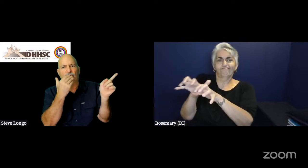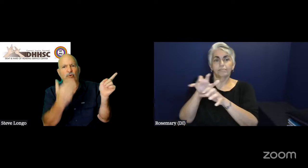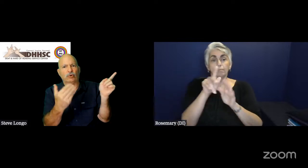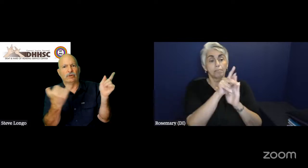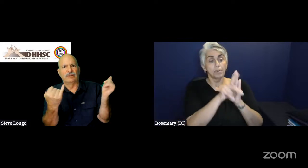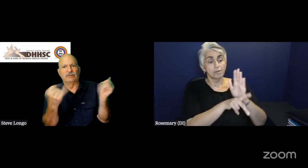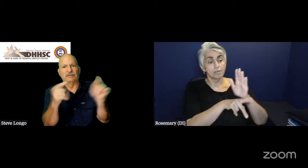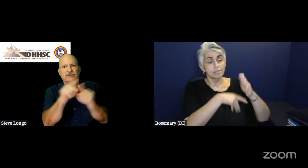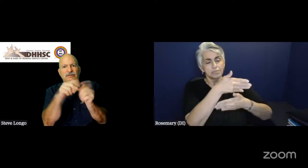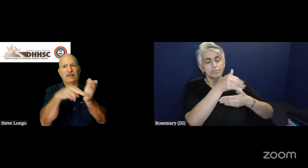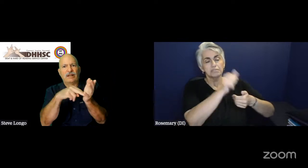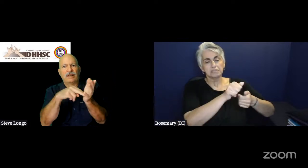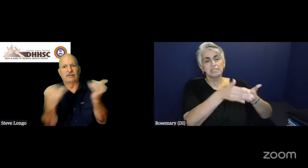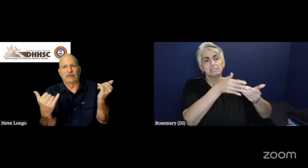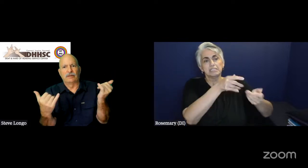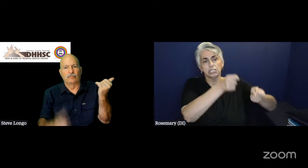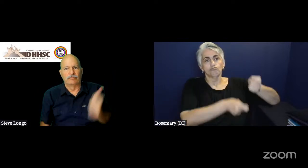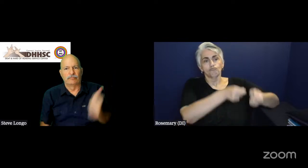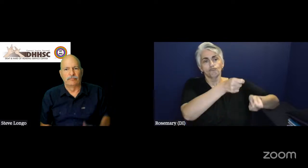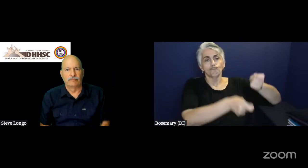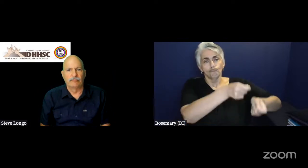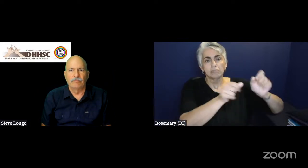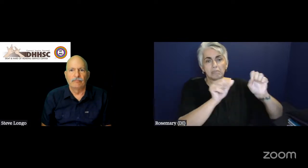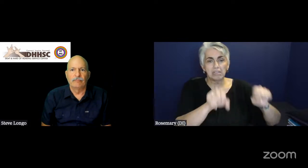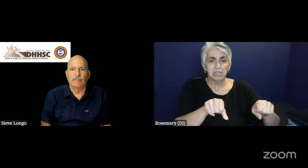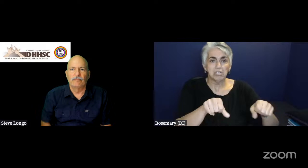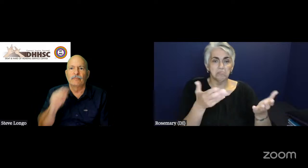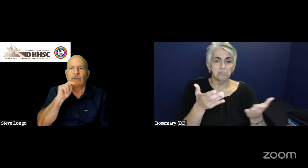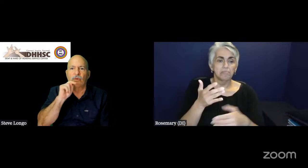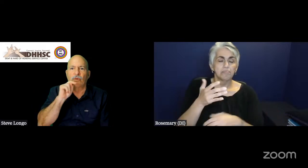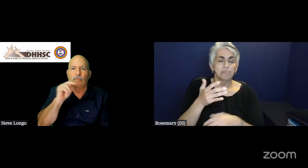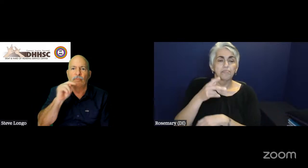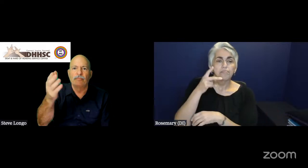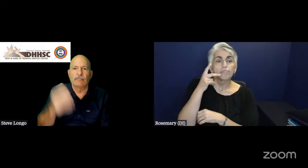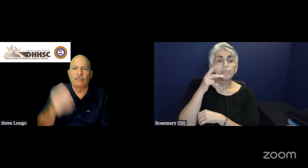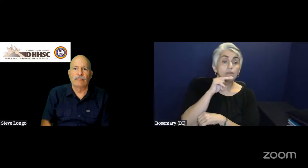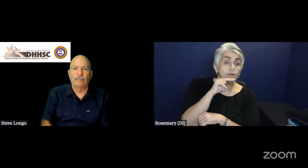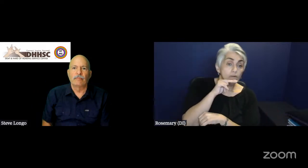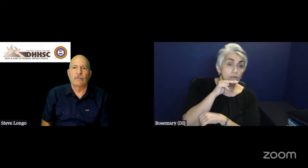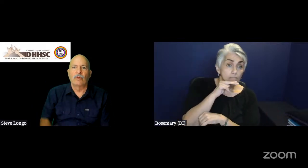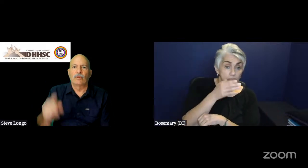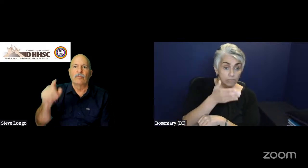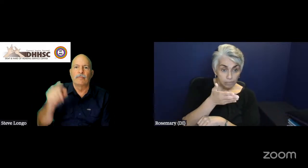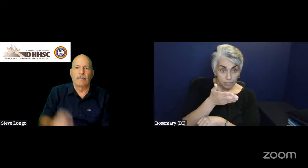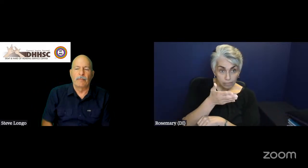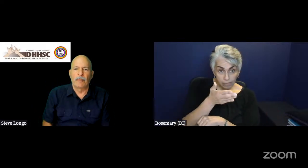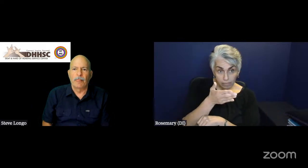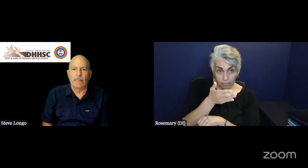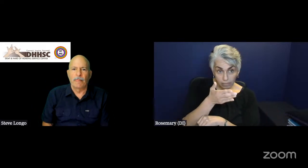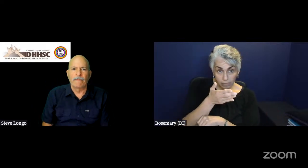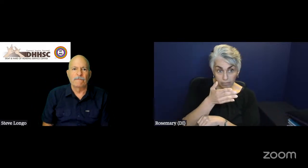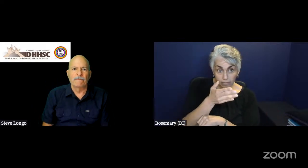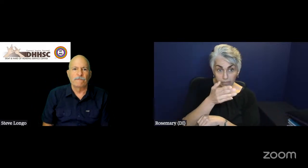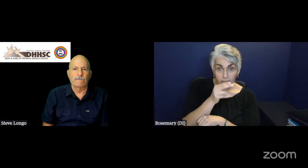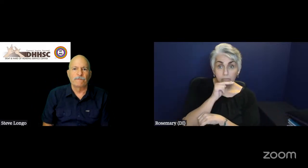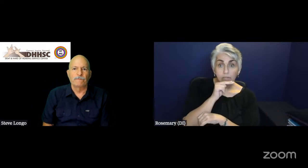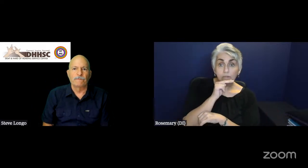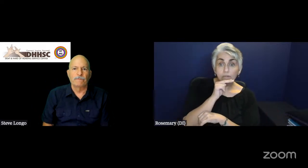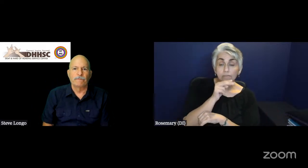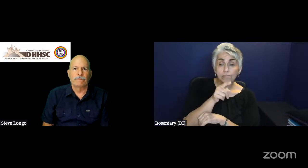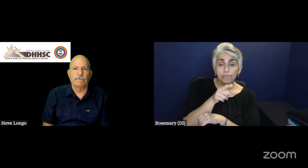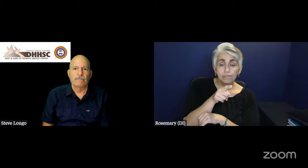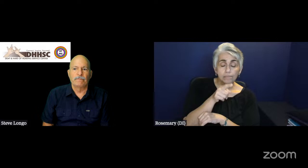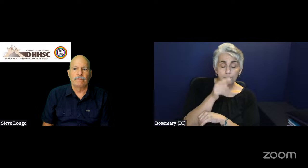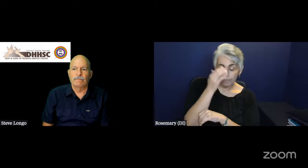we'll leave the bylaws frozen, but the procedures can be modified slightly or greatly at